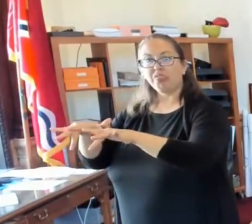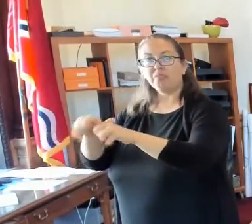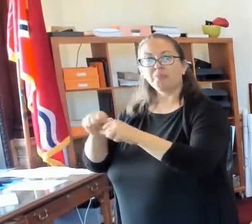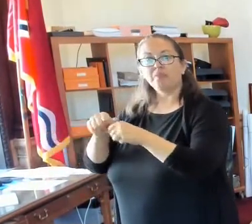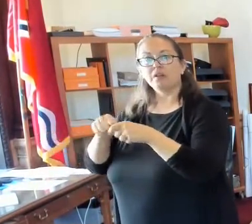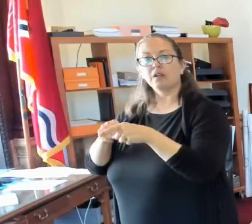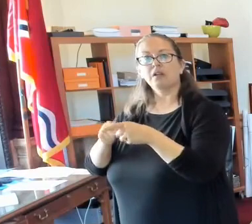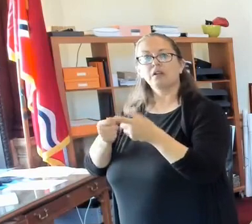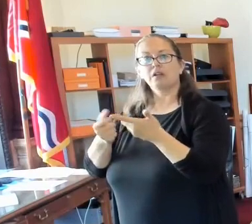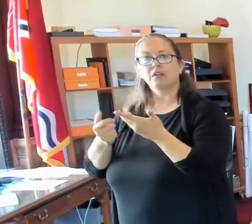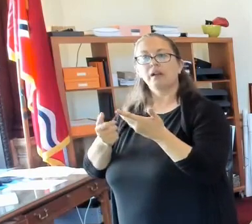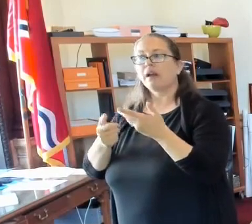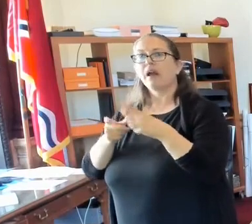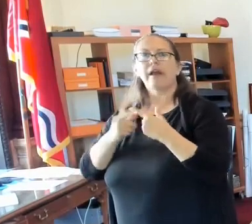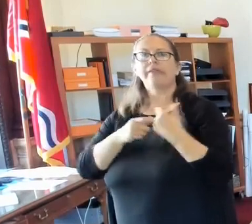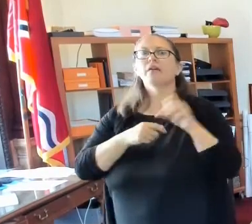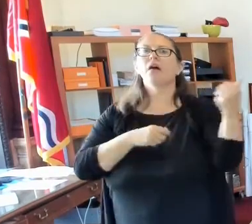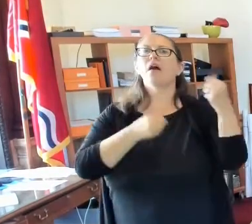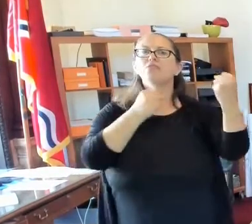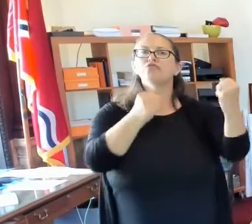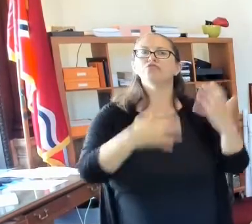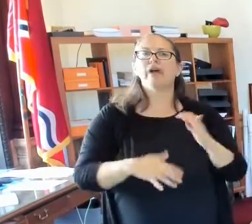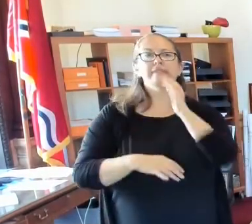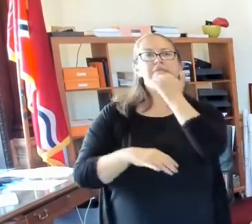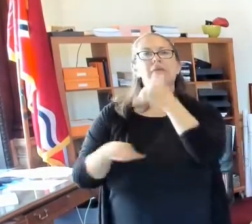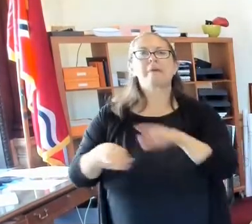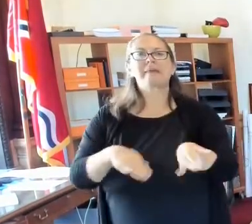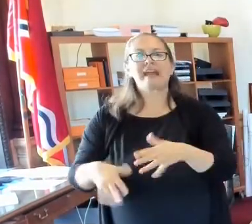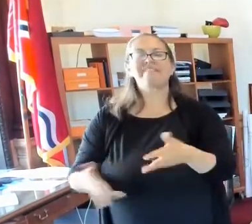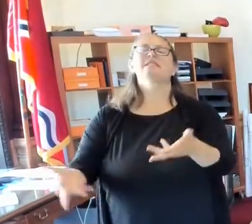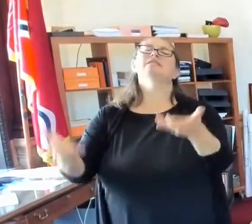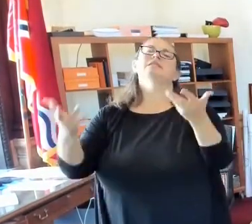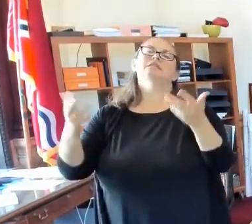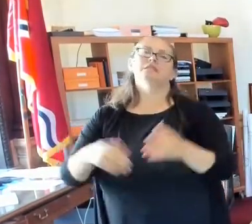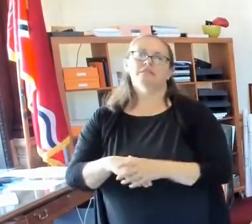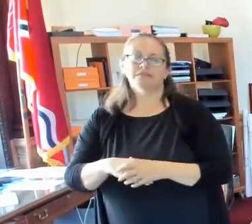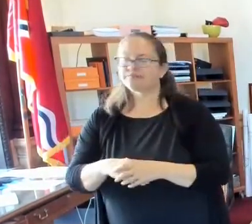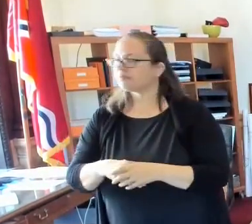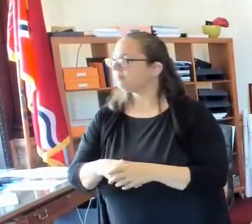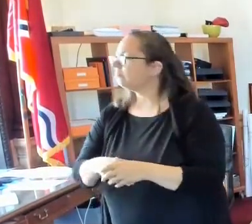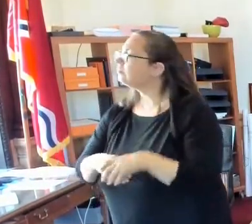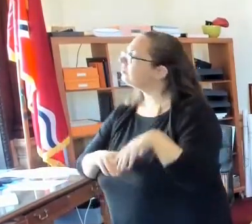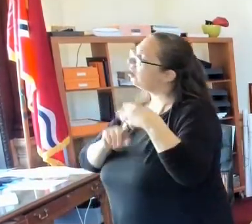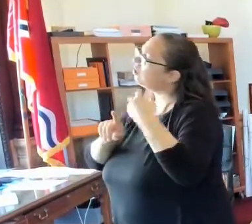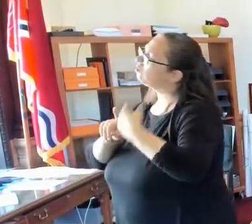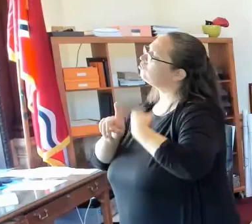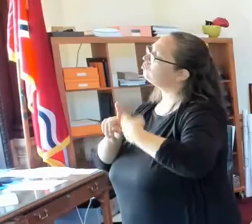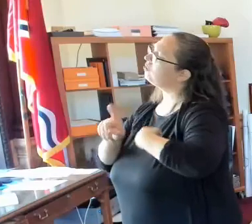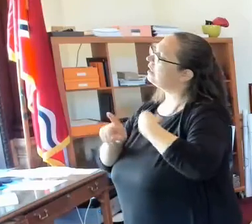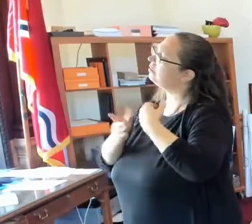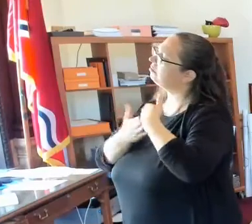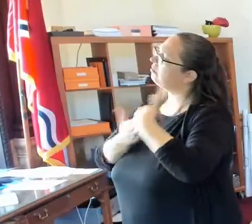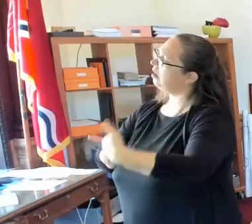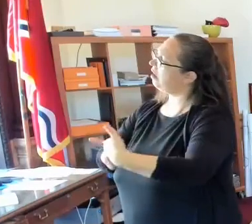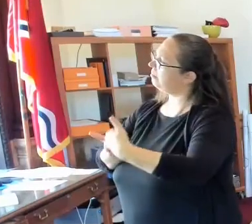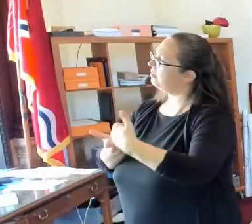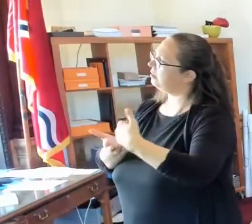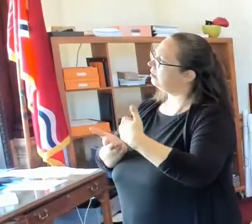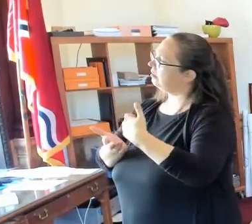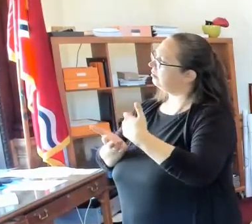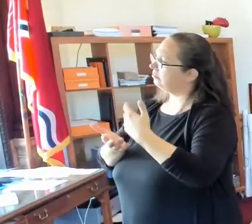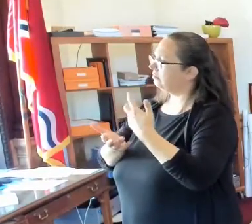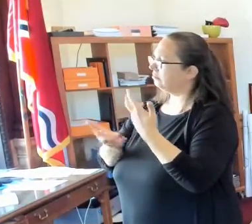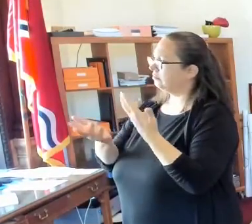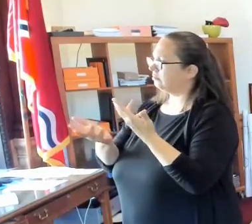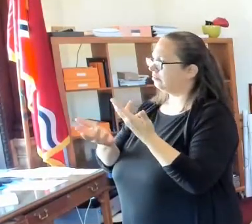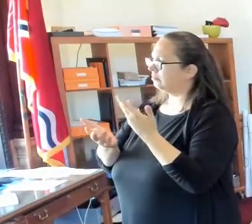drivers of the cars are misbehaving. Question about the rental mortgage from Chris. Where is the additional money